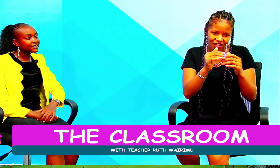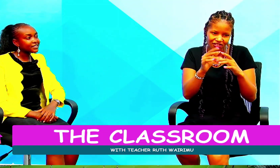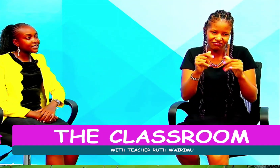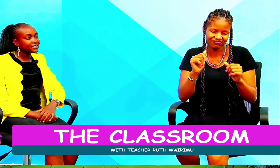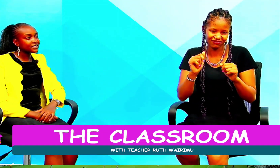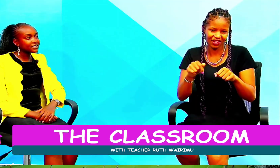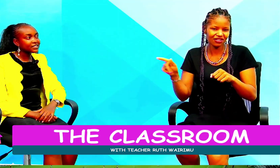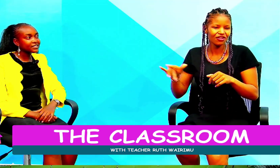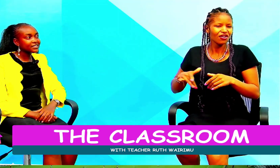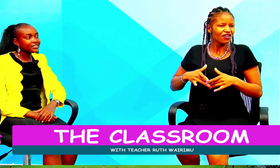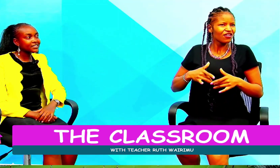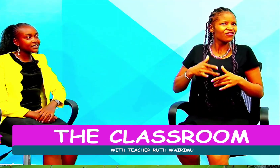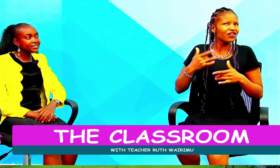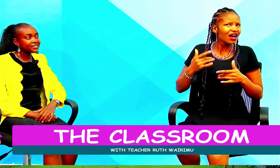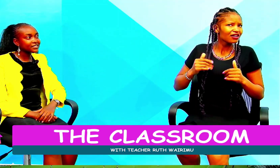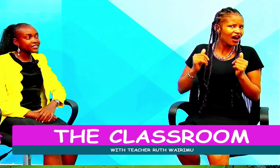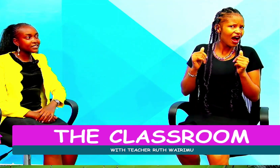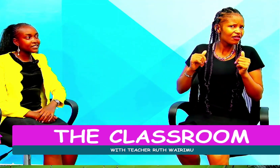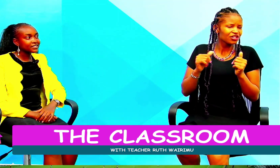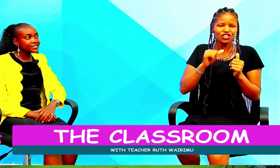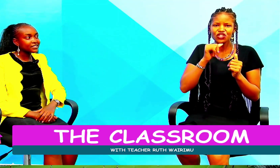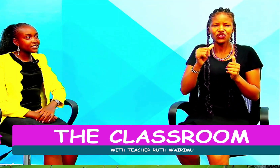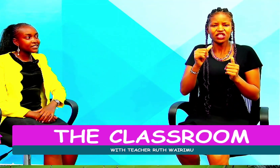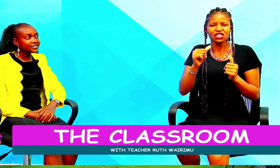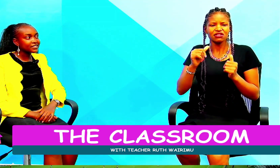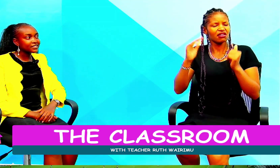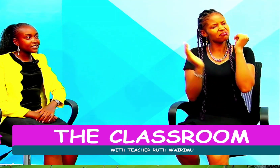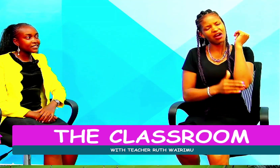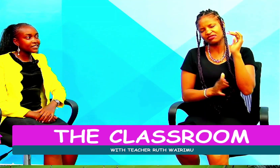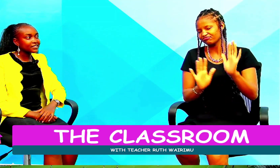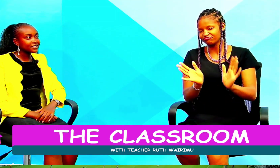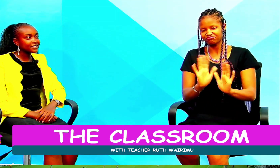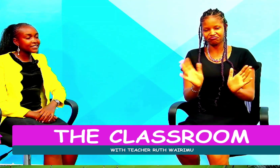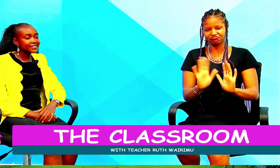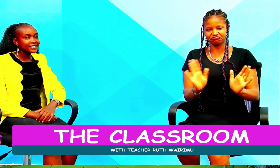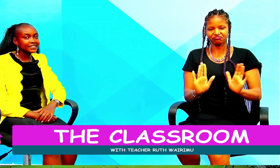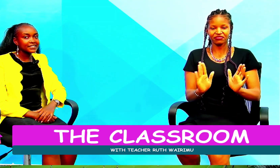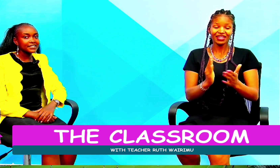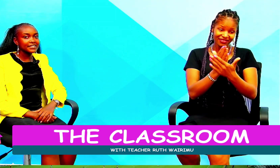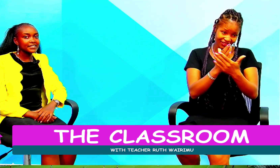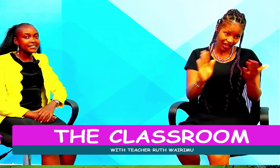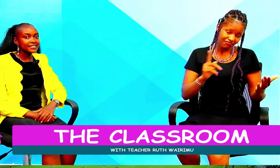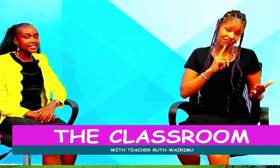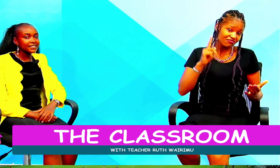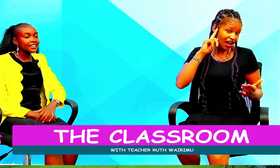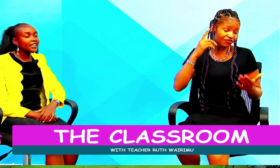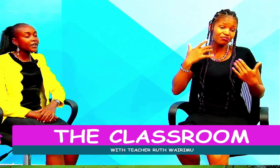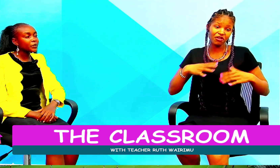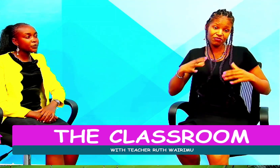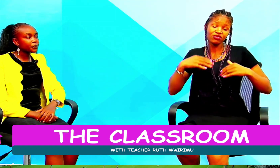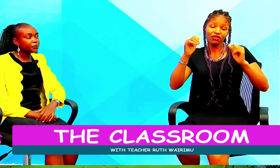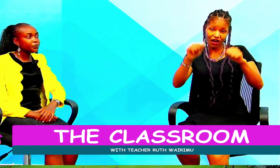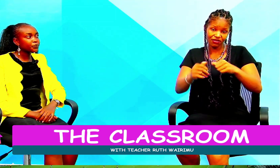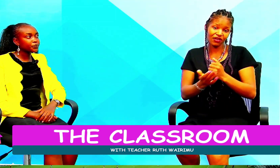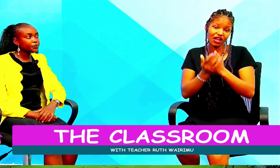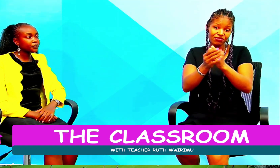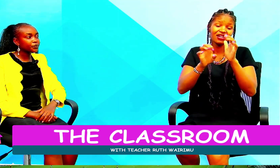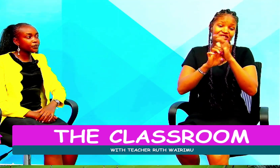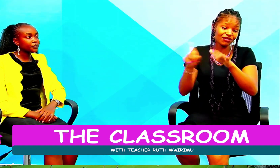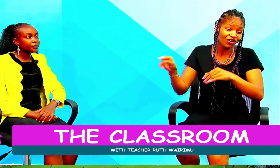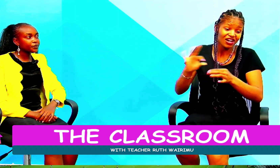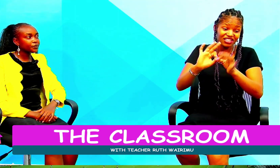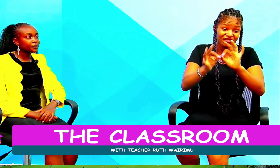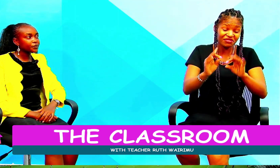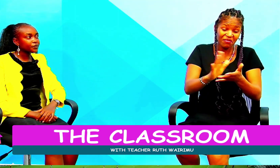the deaf will be able to help you and feed you the signs, and you will learn. I know